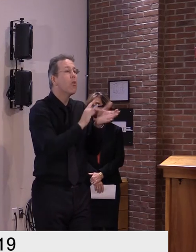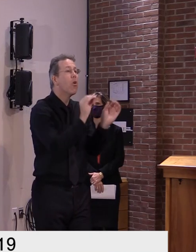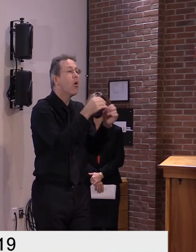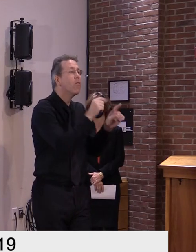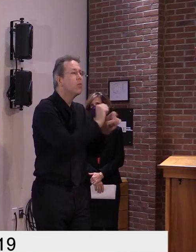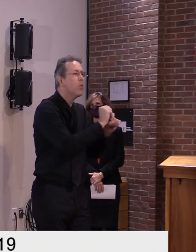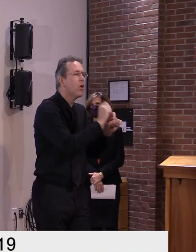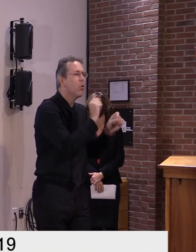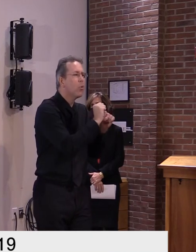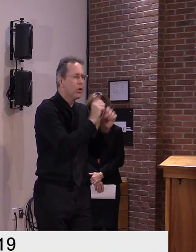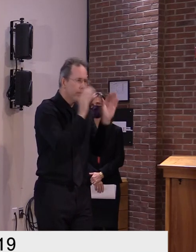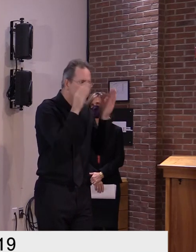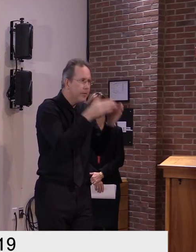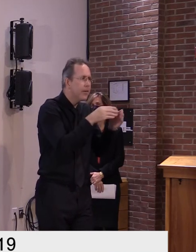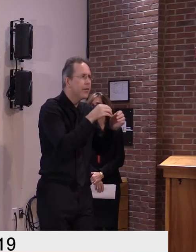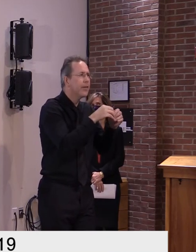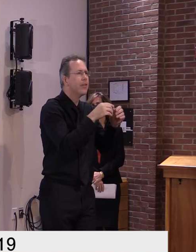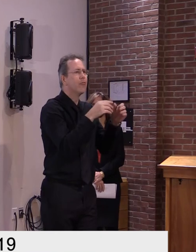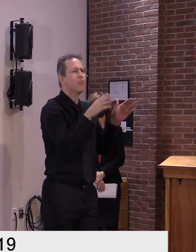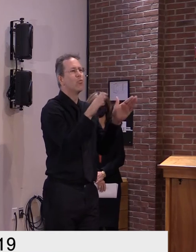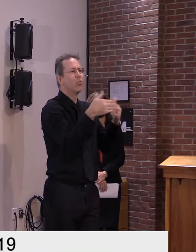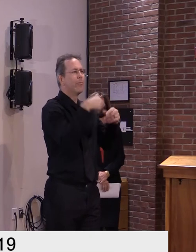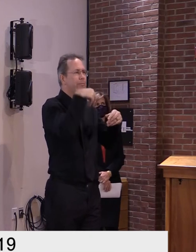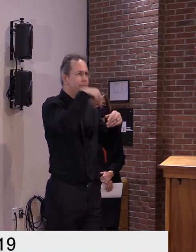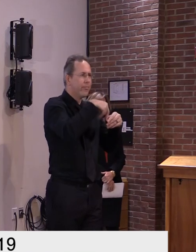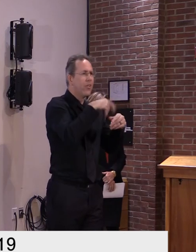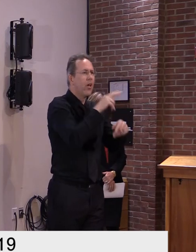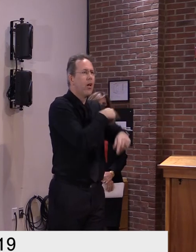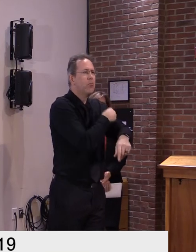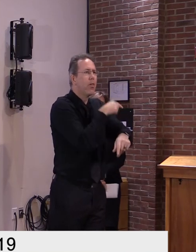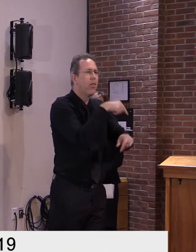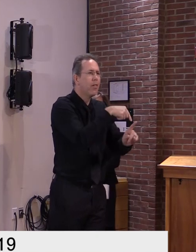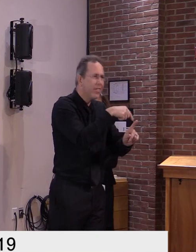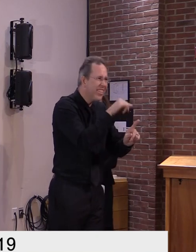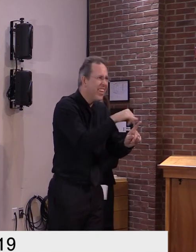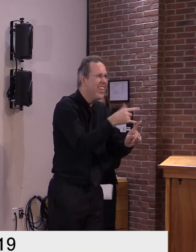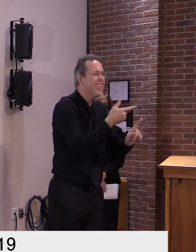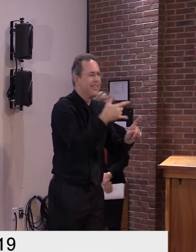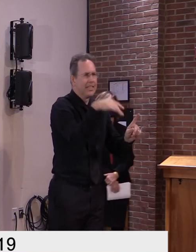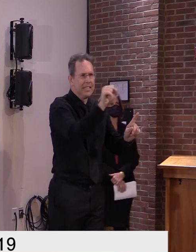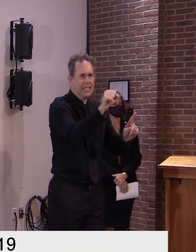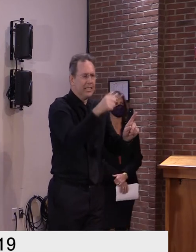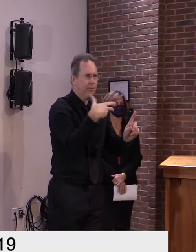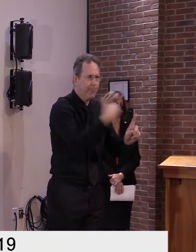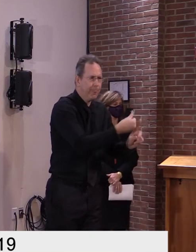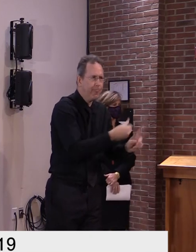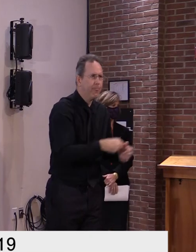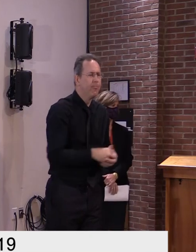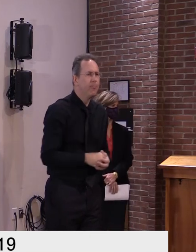of the hospital. And EMS is high on that list for sure.